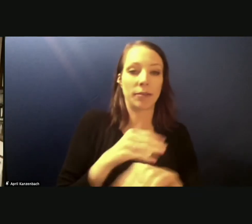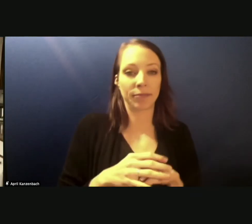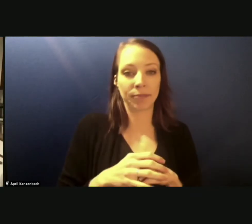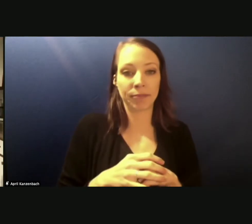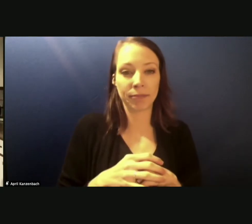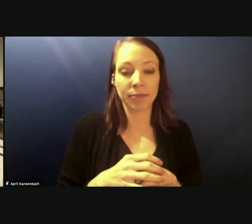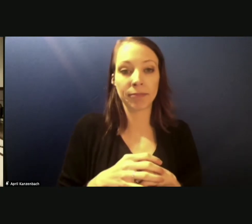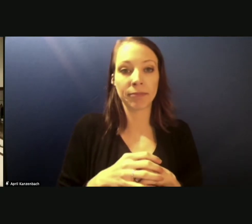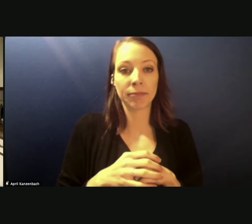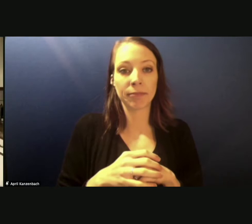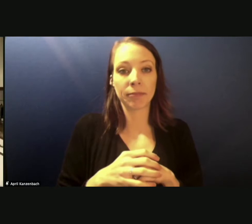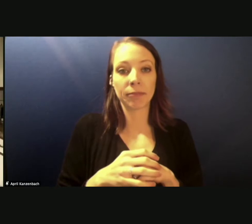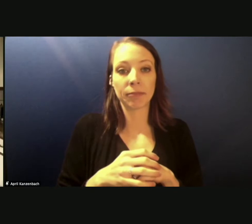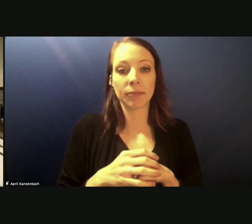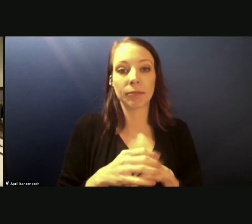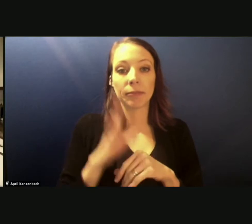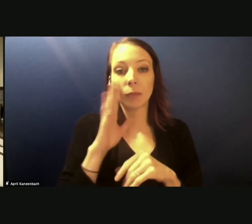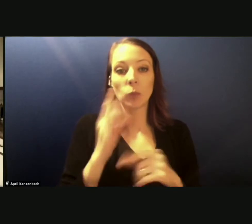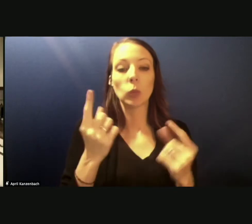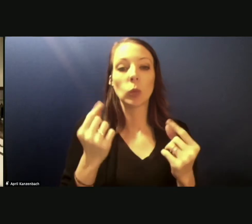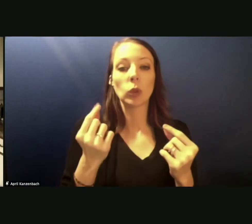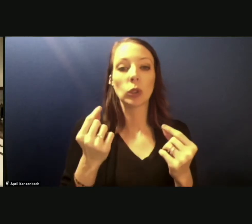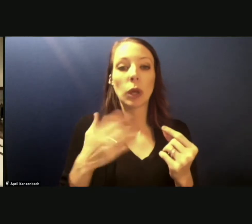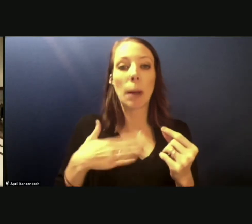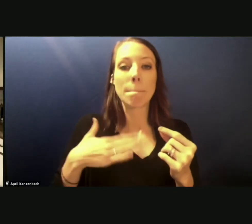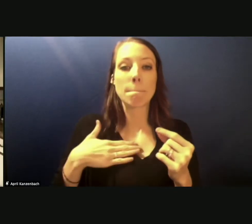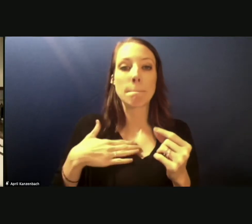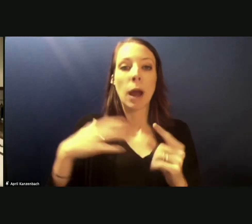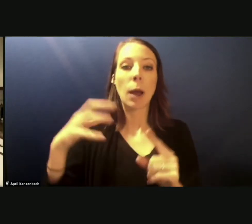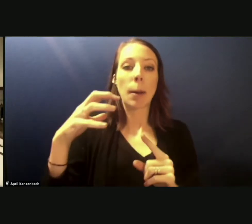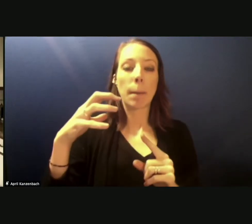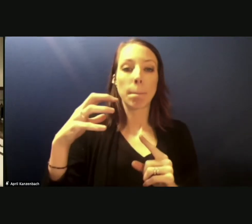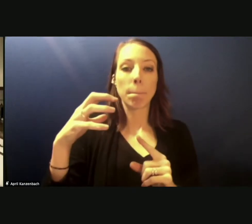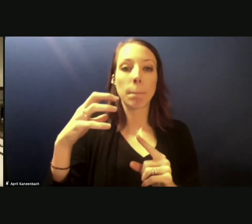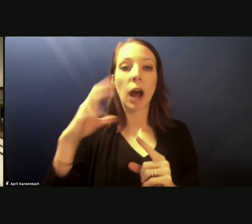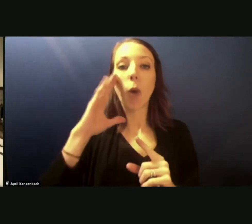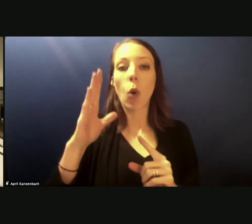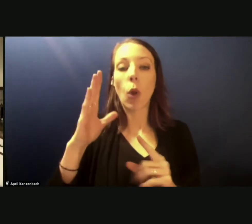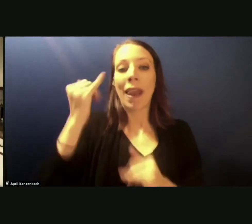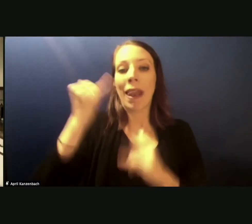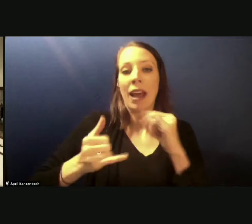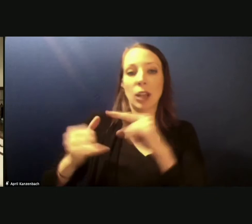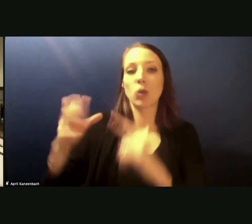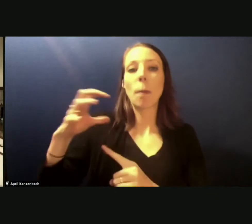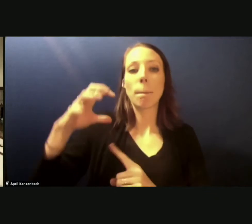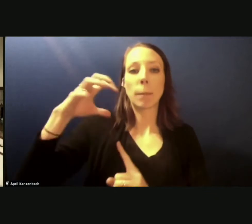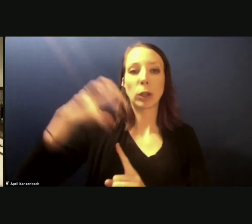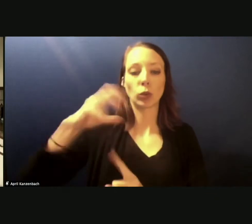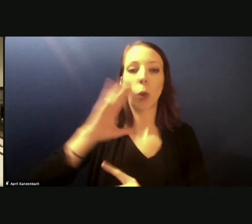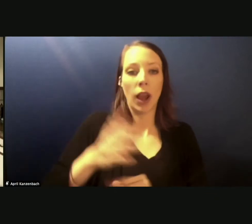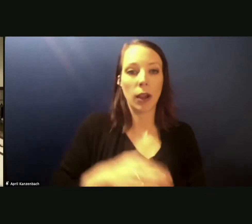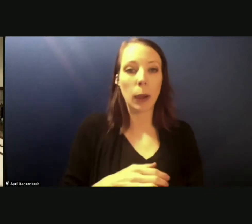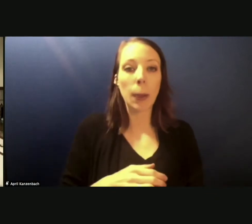Same time. So I'm gonna do the mushroom last. But we've got what we have coming up for today